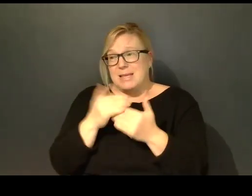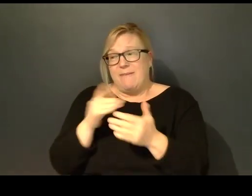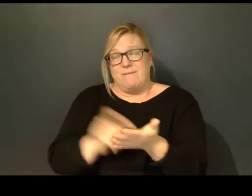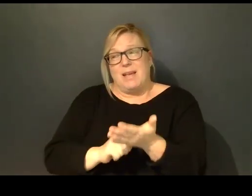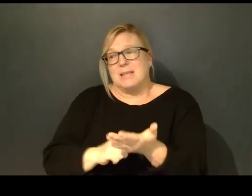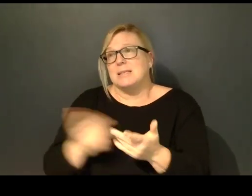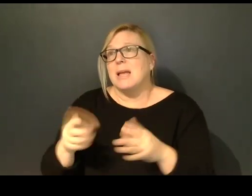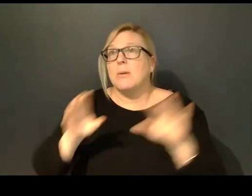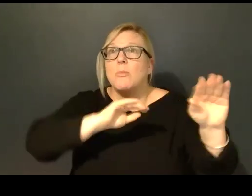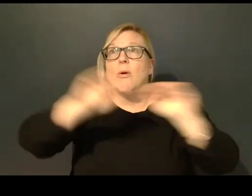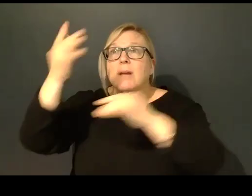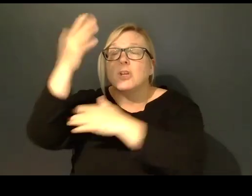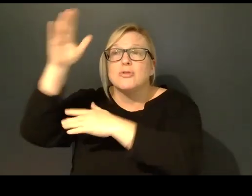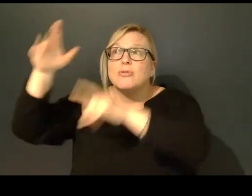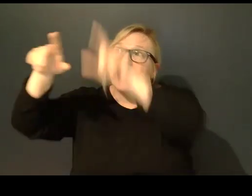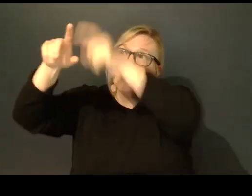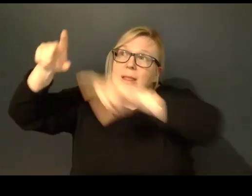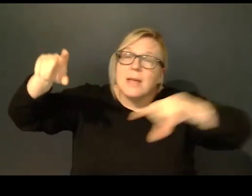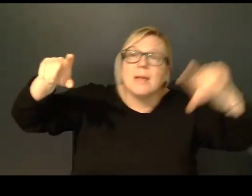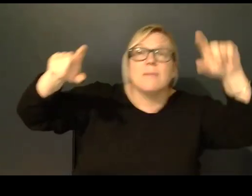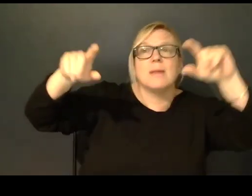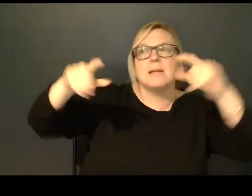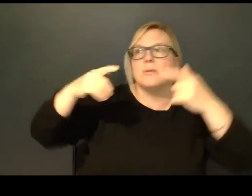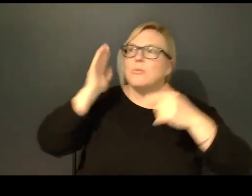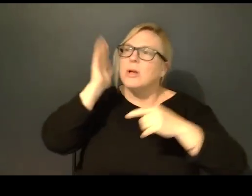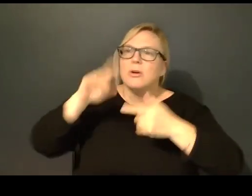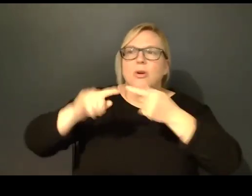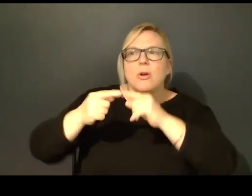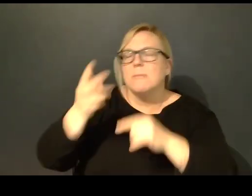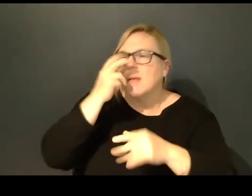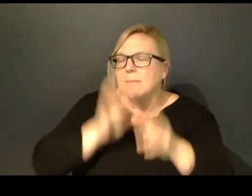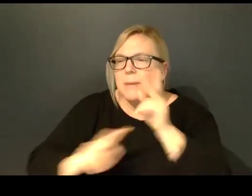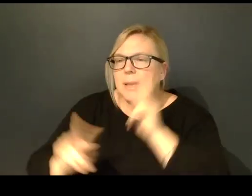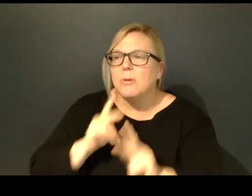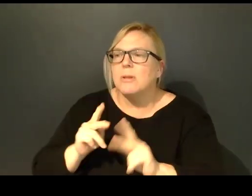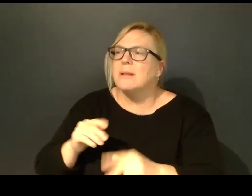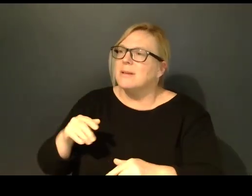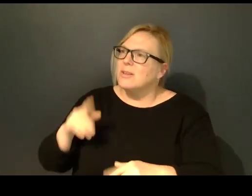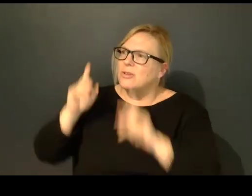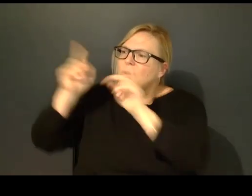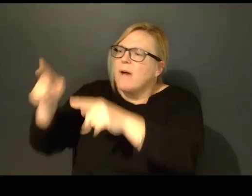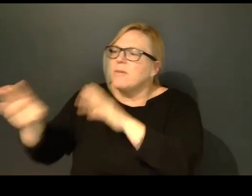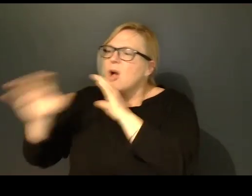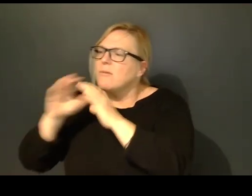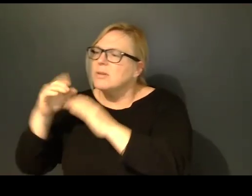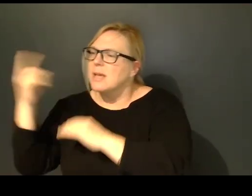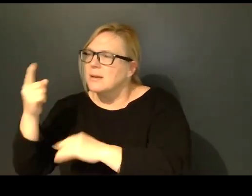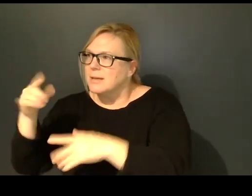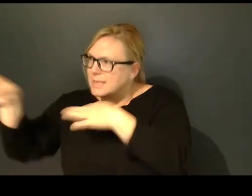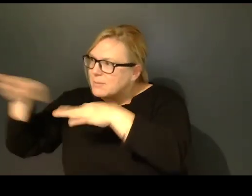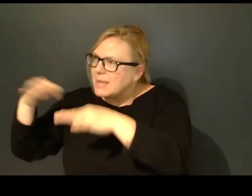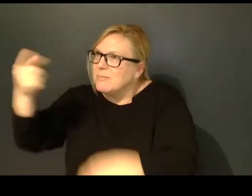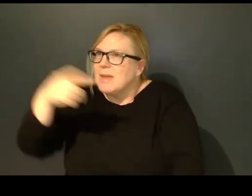limb out of the way, yeah, go and talk to someone, have a friendly conversation. You'll be really surprised how a lot of times quickly,